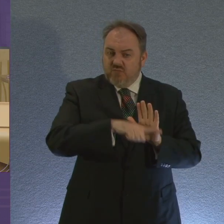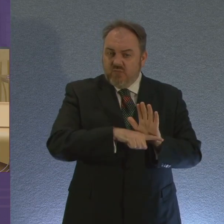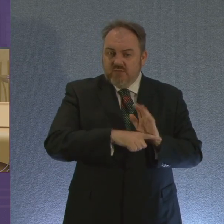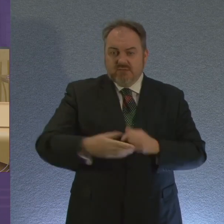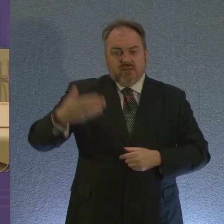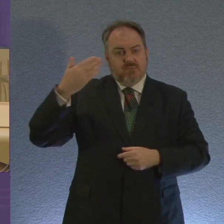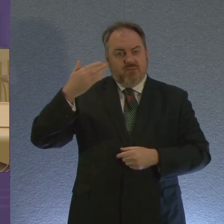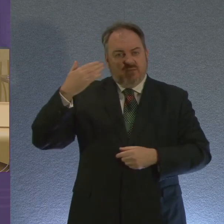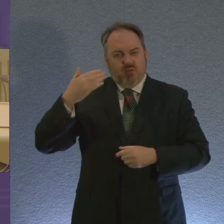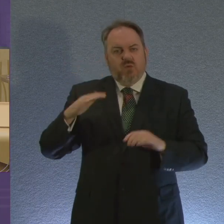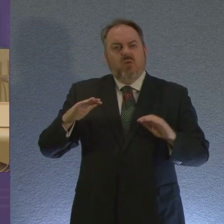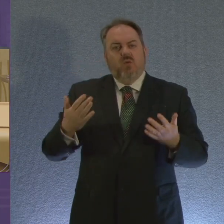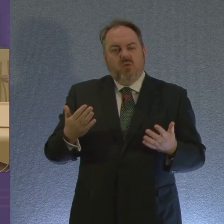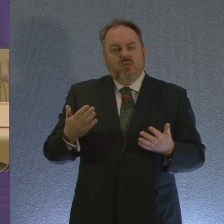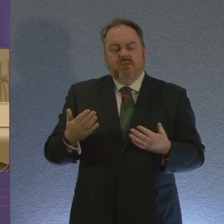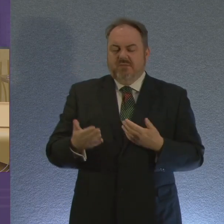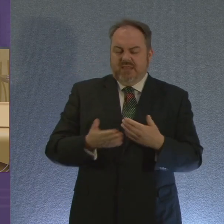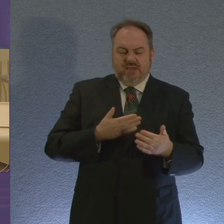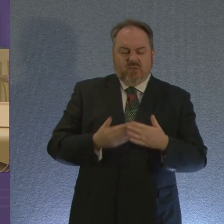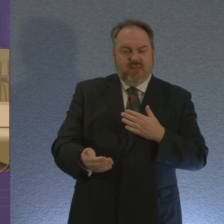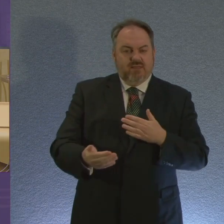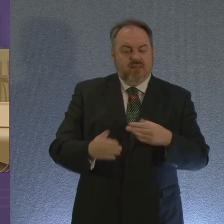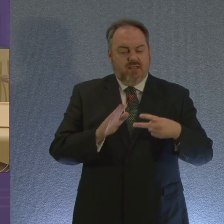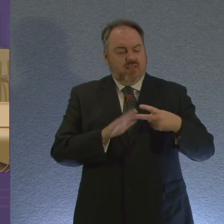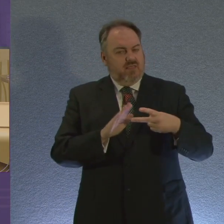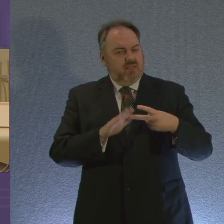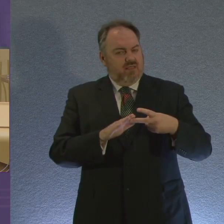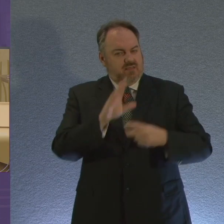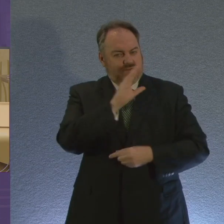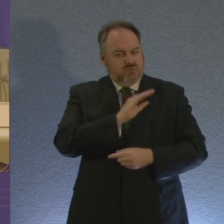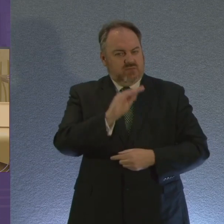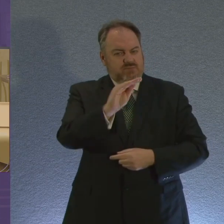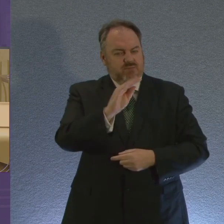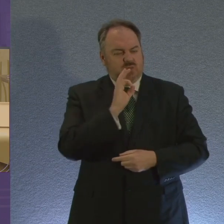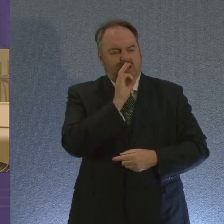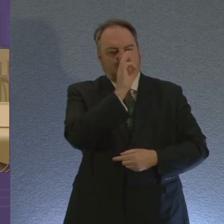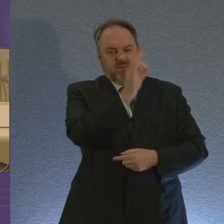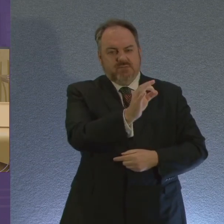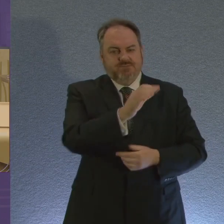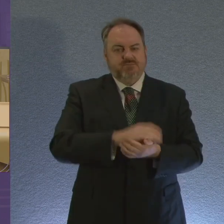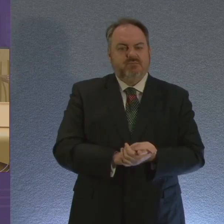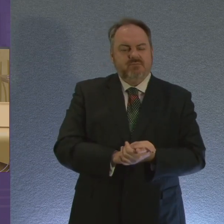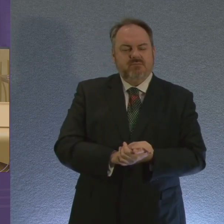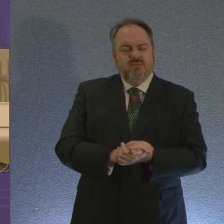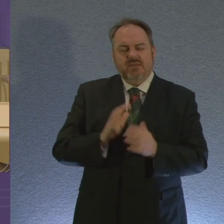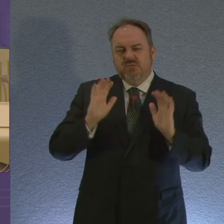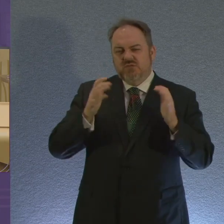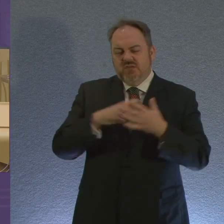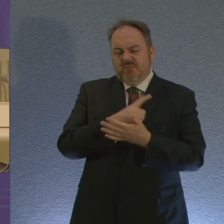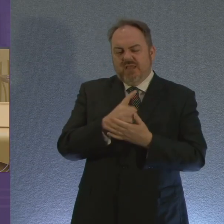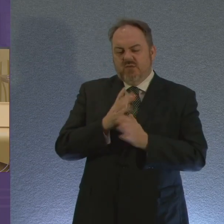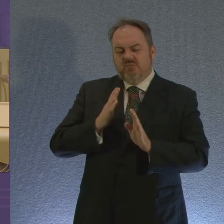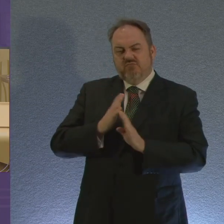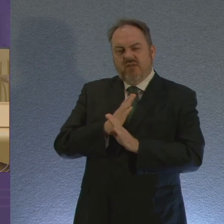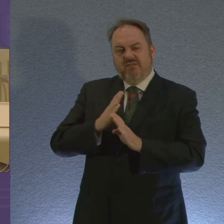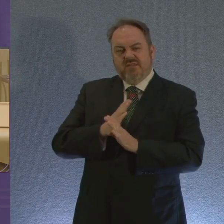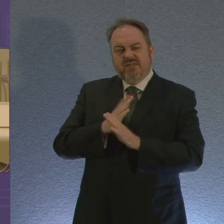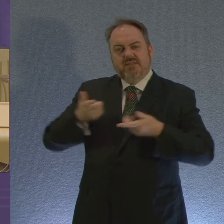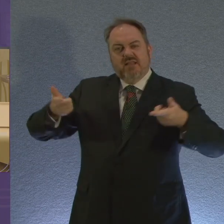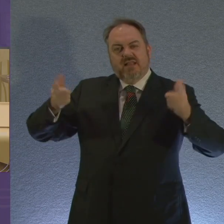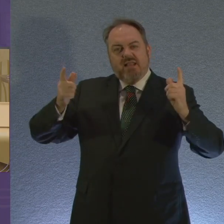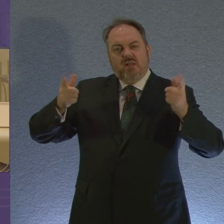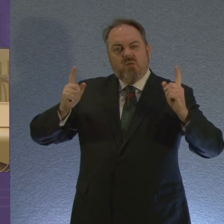period? The second point I want to touch upon is the issue of private landlords. Now, this Parliament hears on a